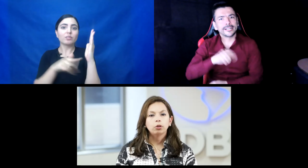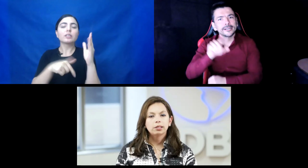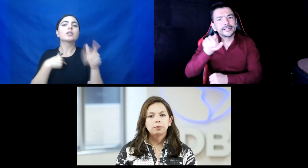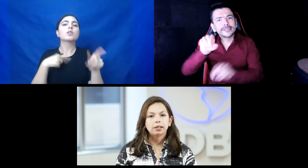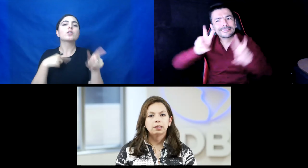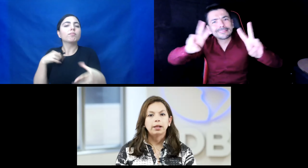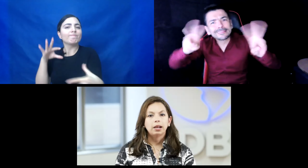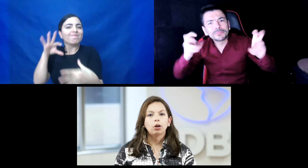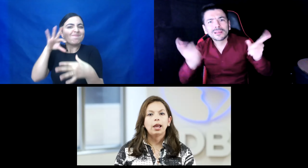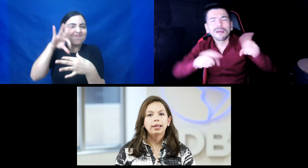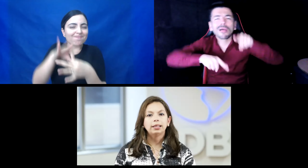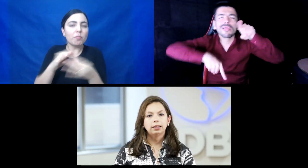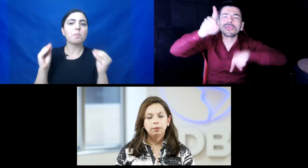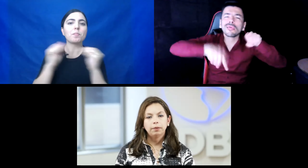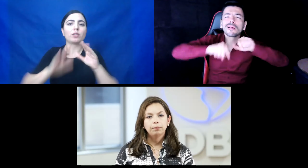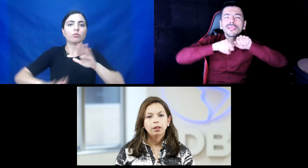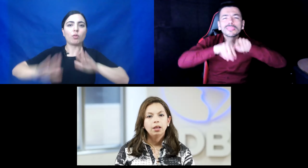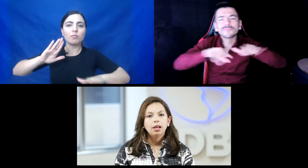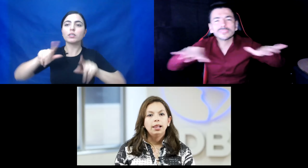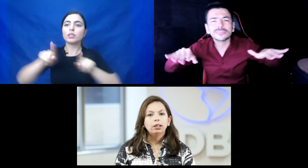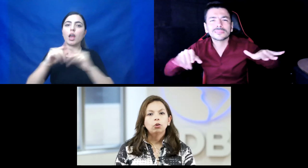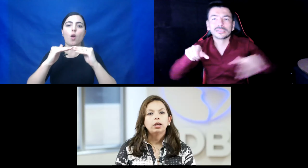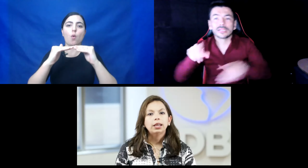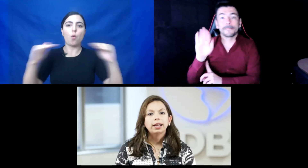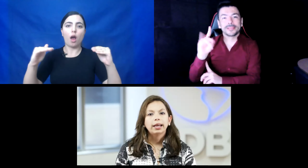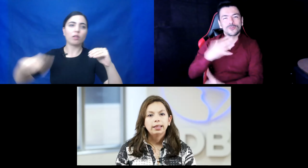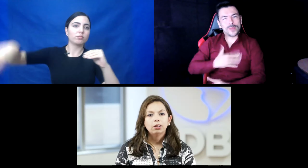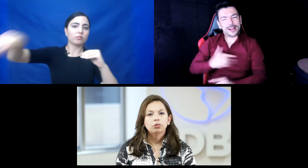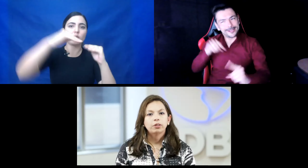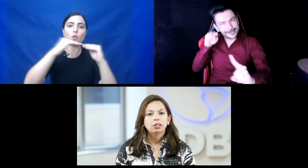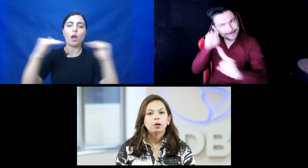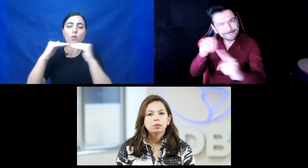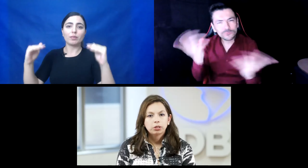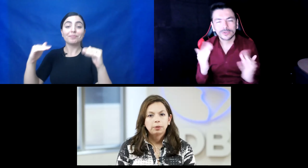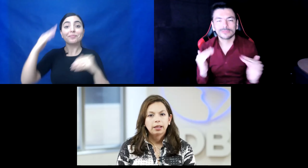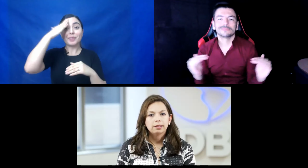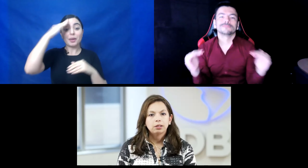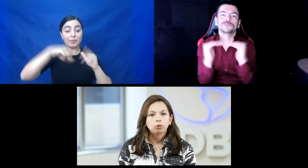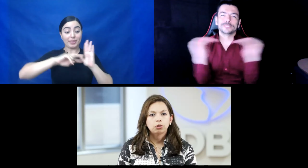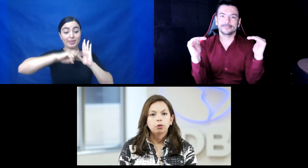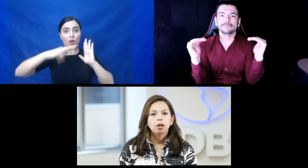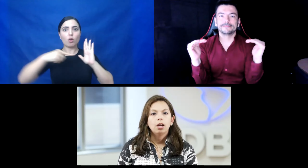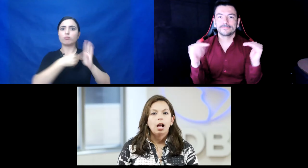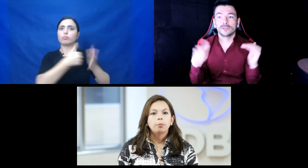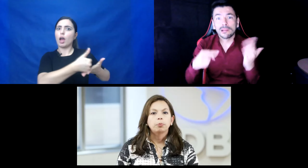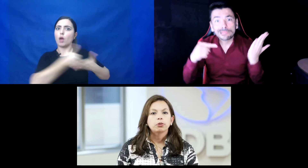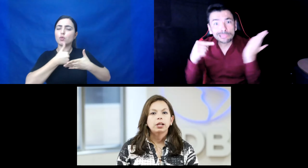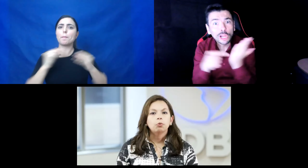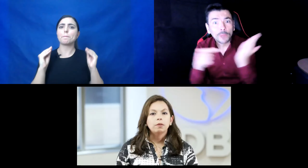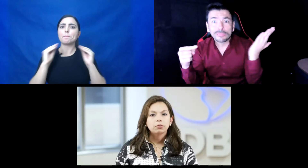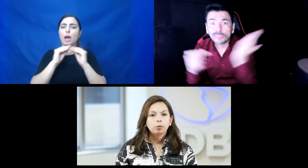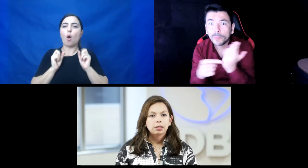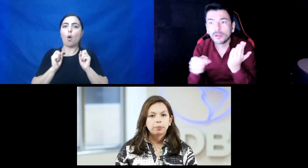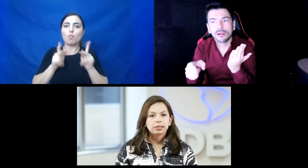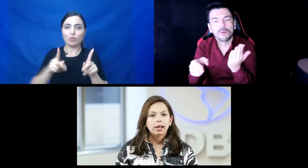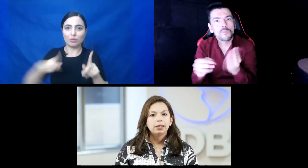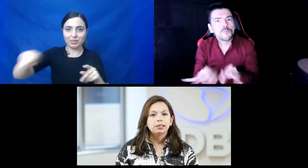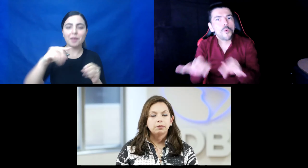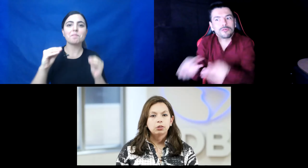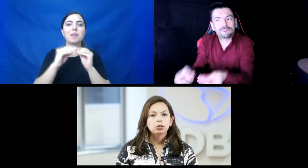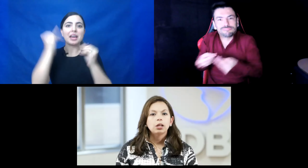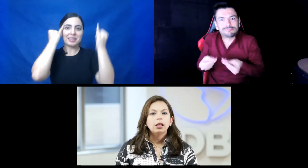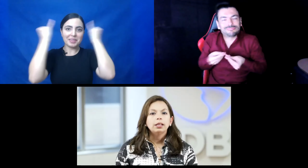of the portfolio of projects at the IDB, we want to ensure that people are treated in an equitable and fair way. We